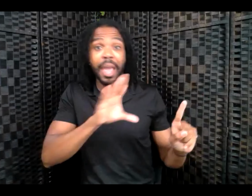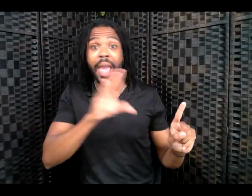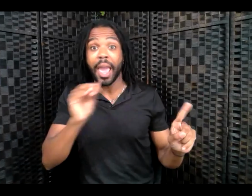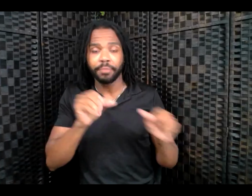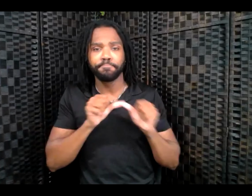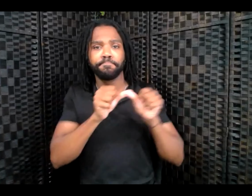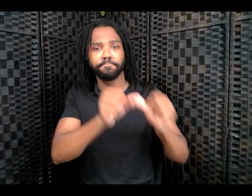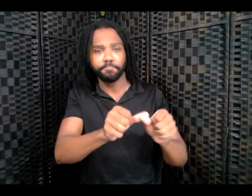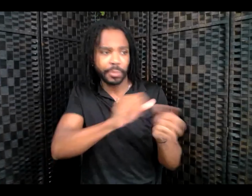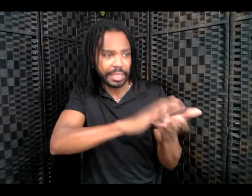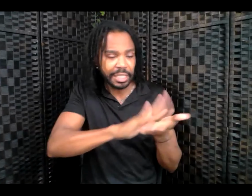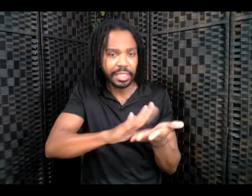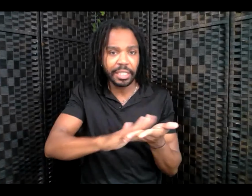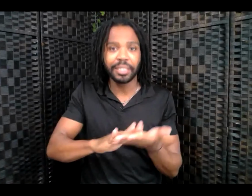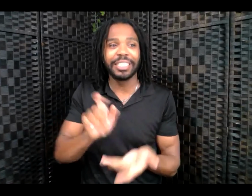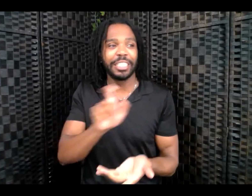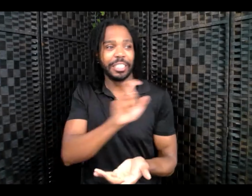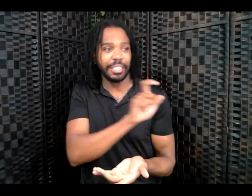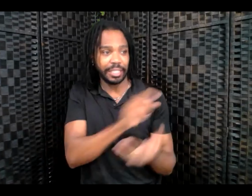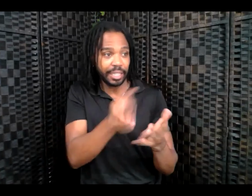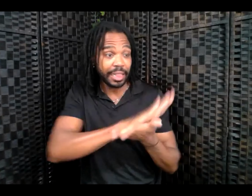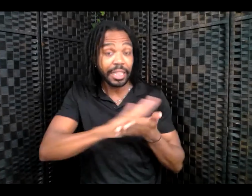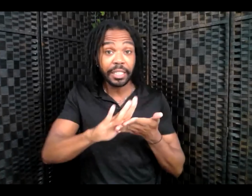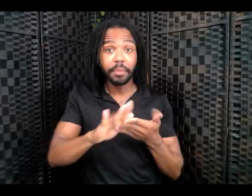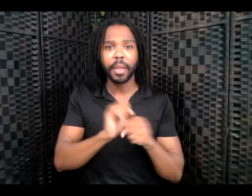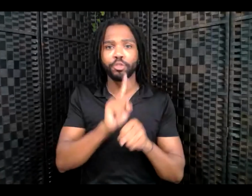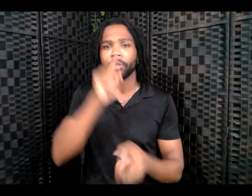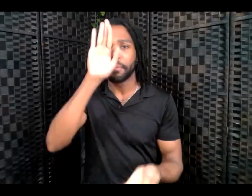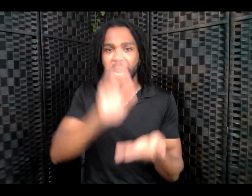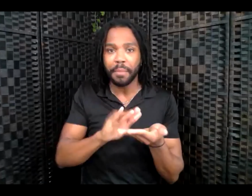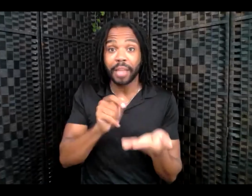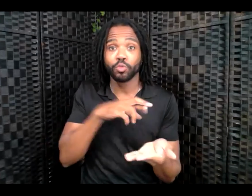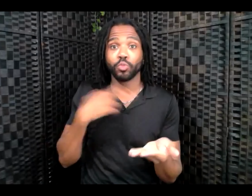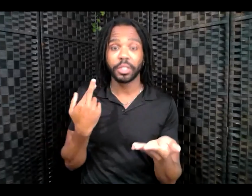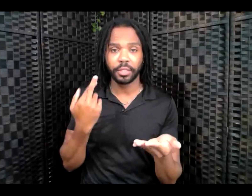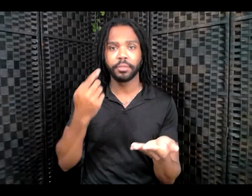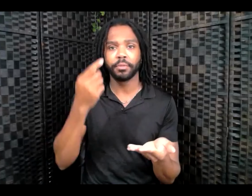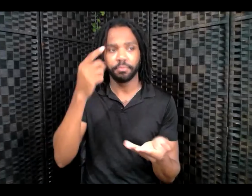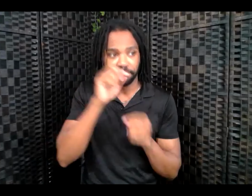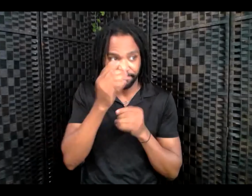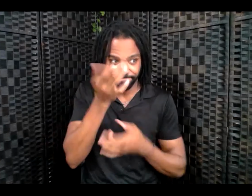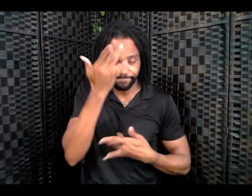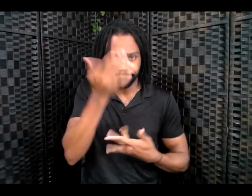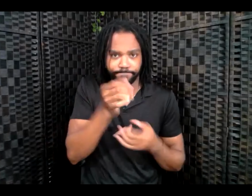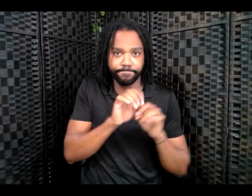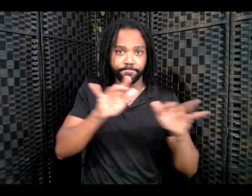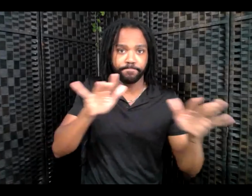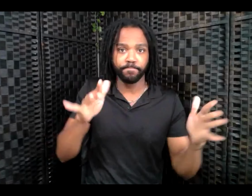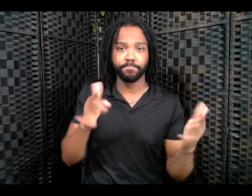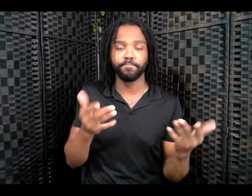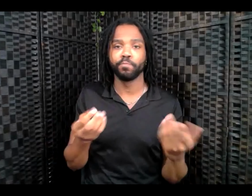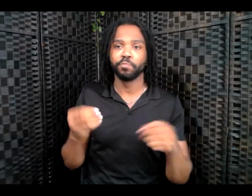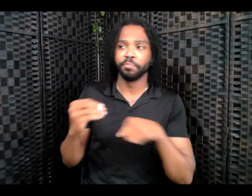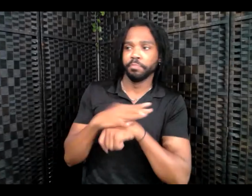just to ensure that we minimize the risk of spread from one person to